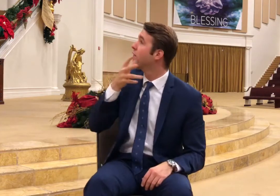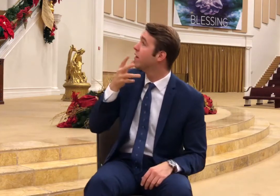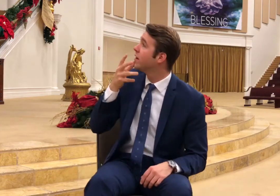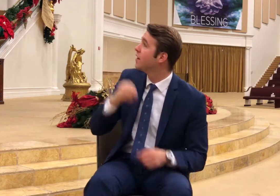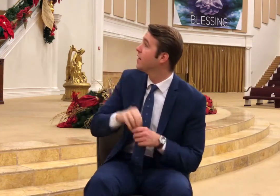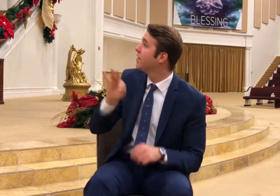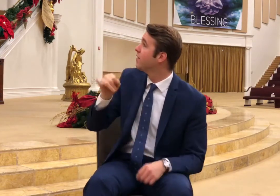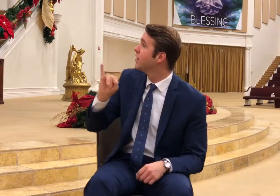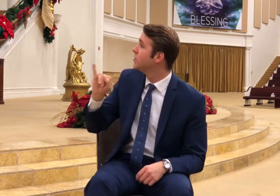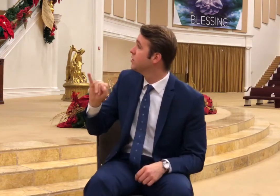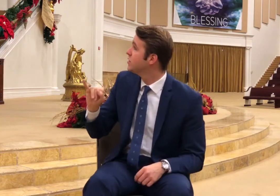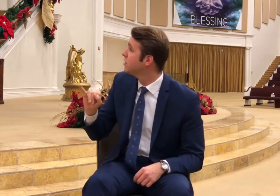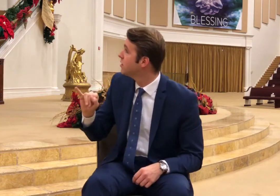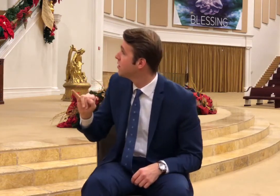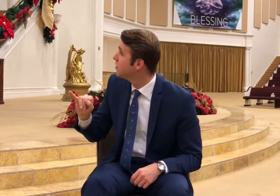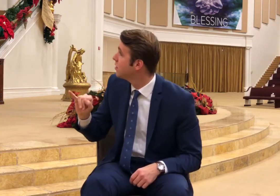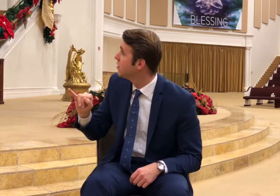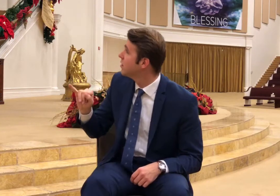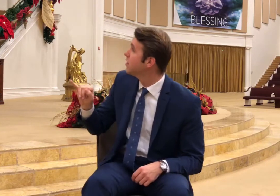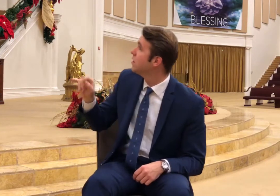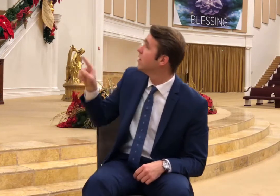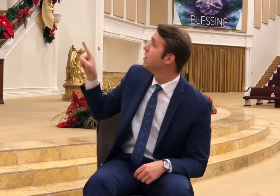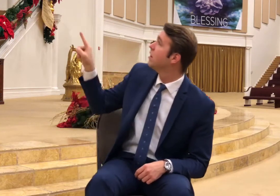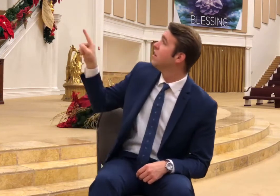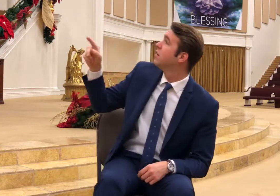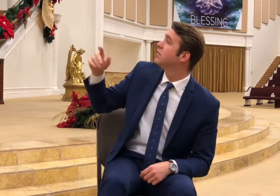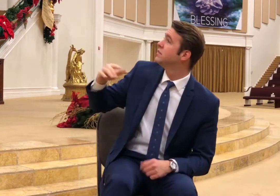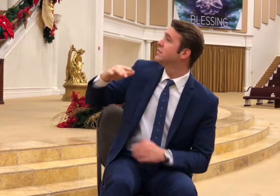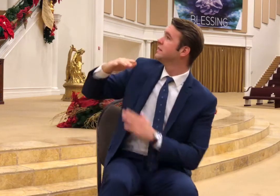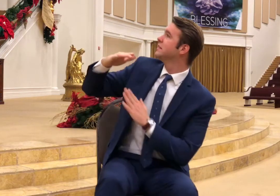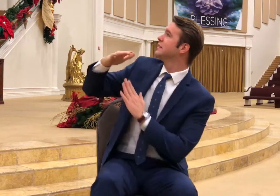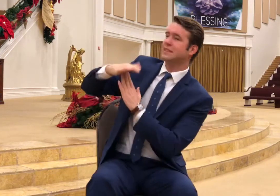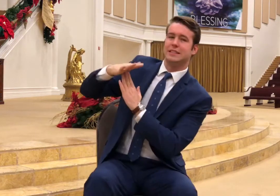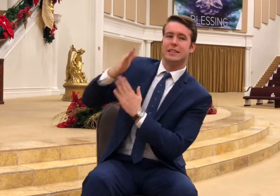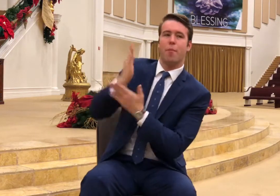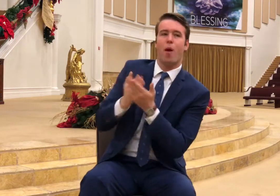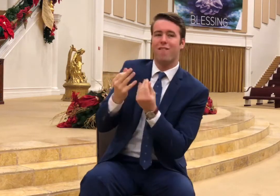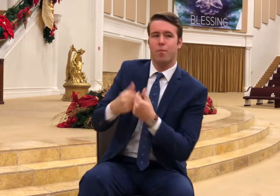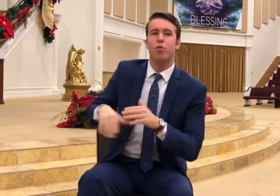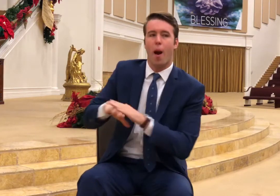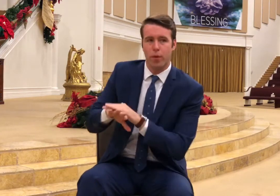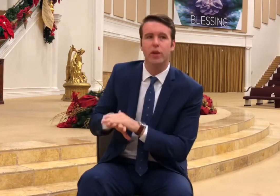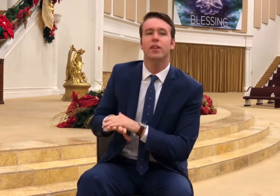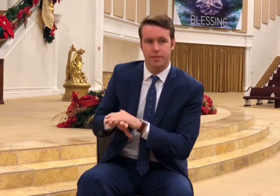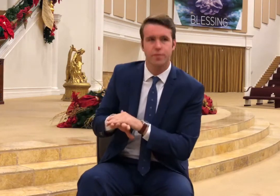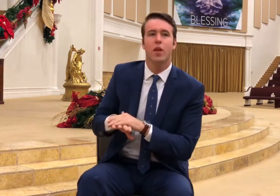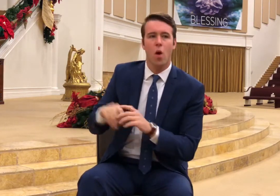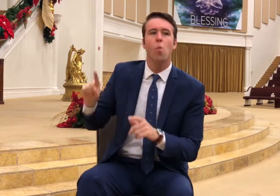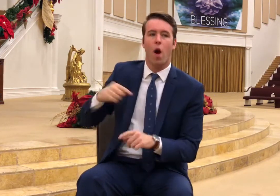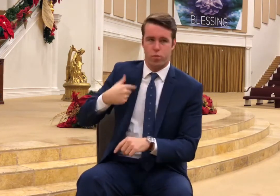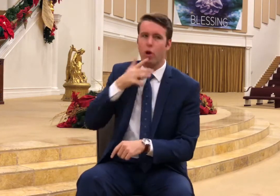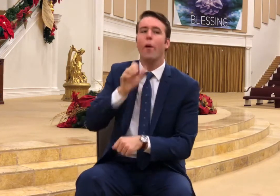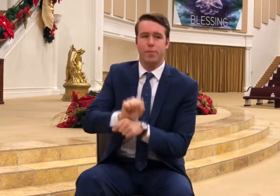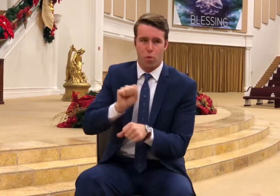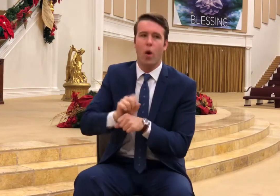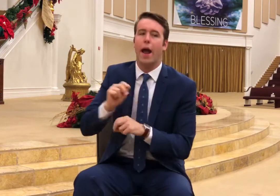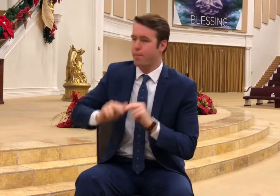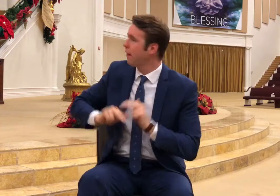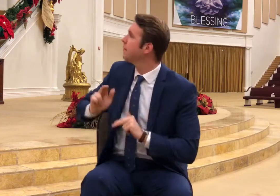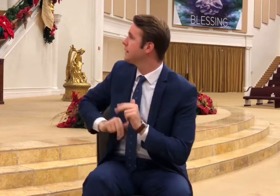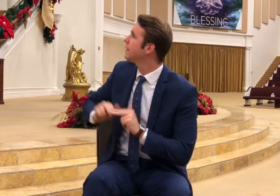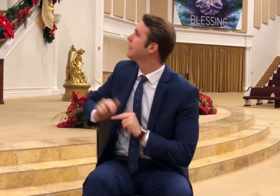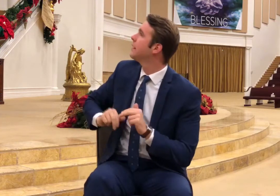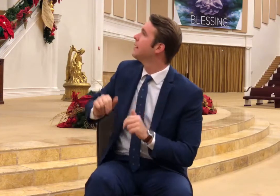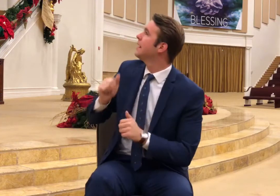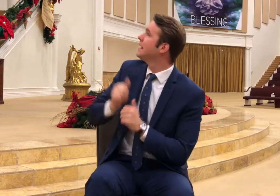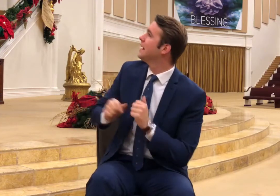In Fiji, out here is part of the upper part of the property from where we'll be working and building. Each